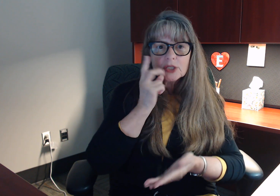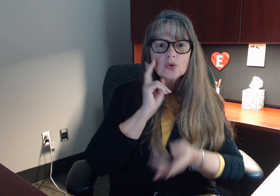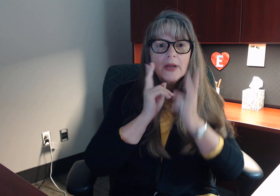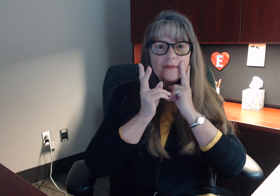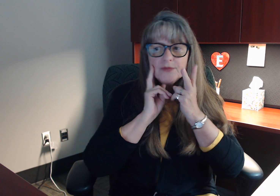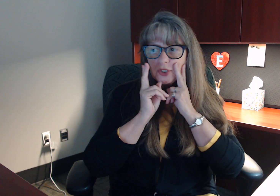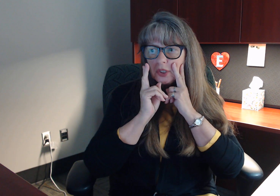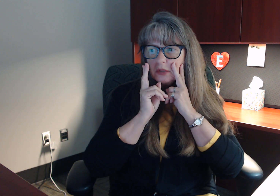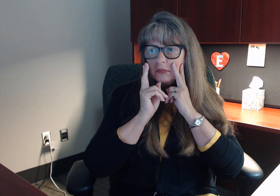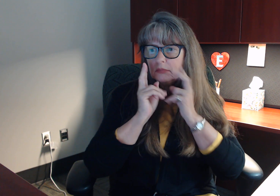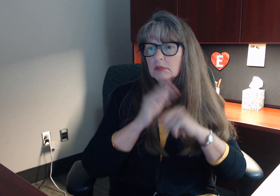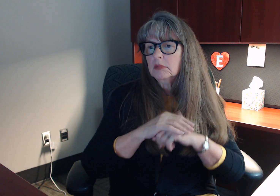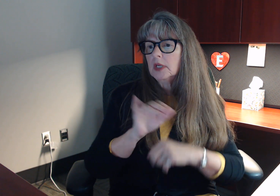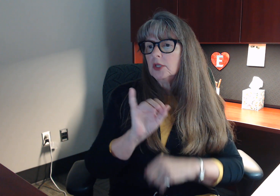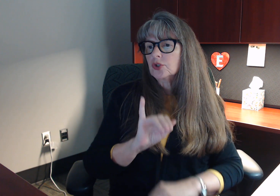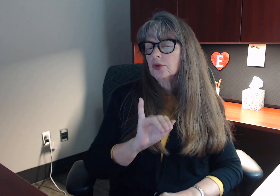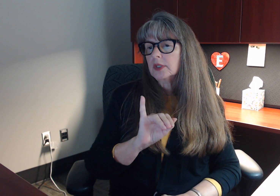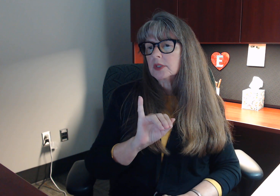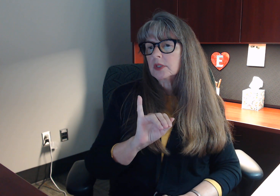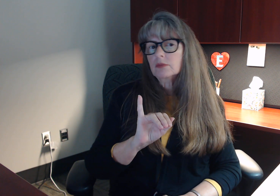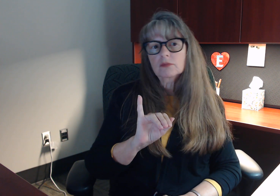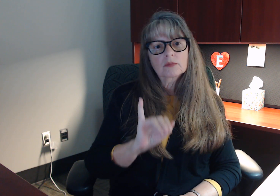and vision insurance.